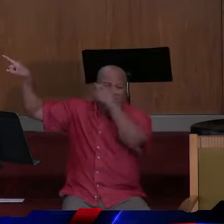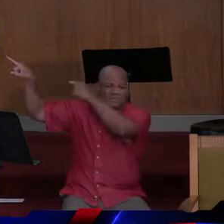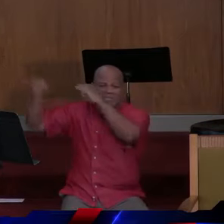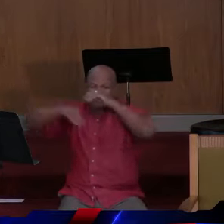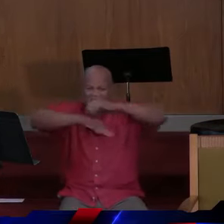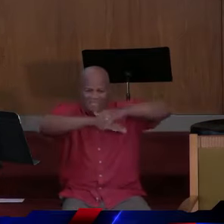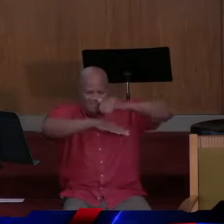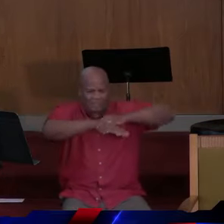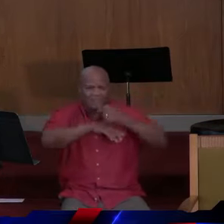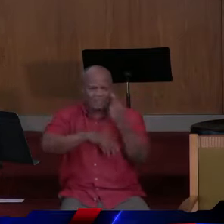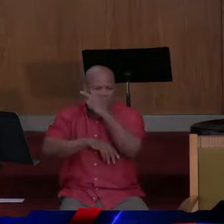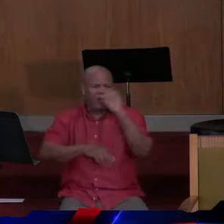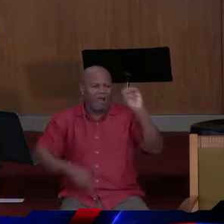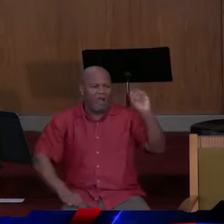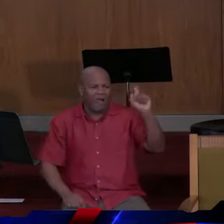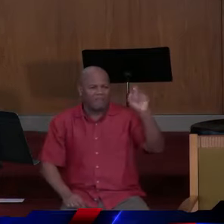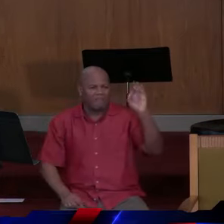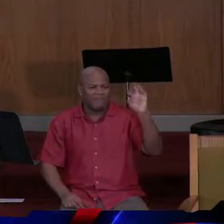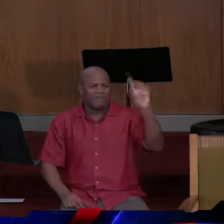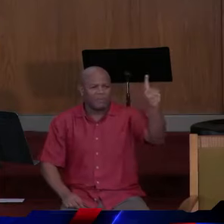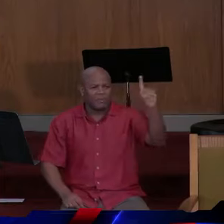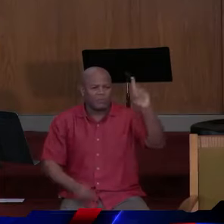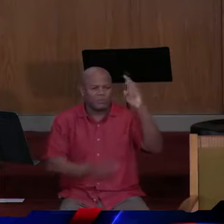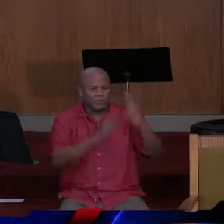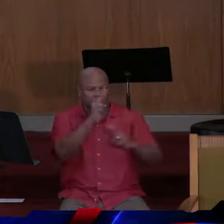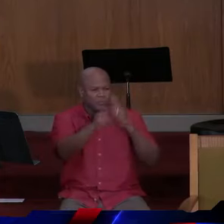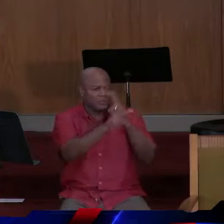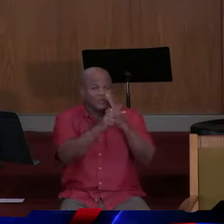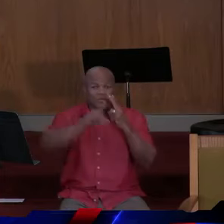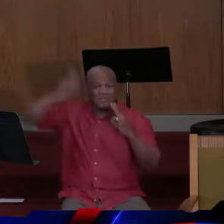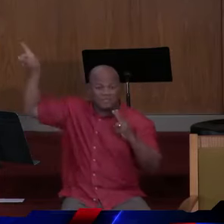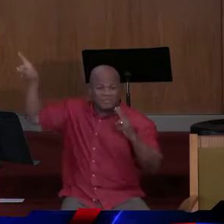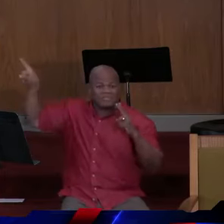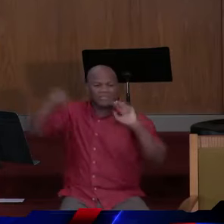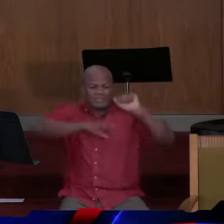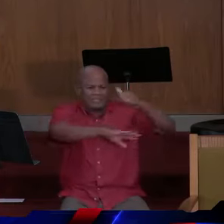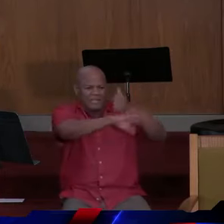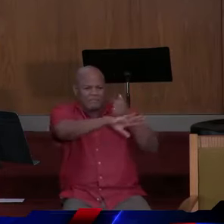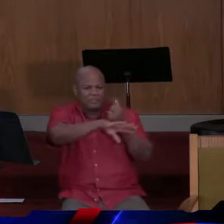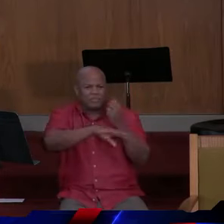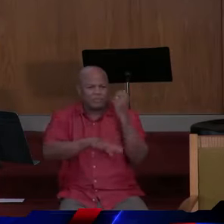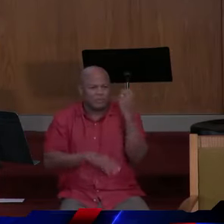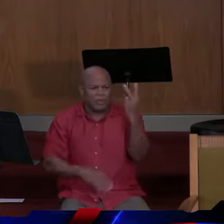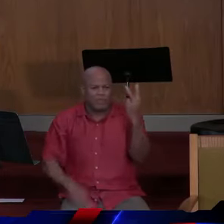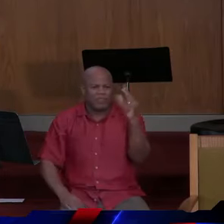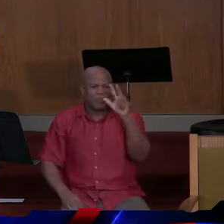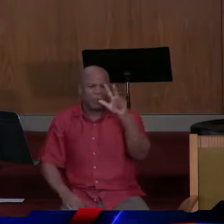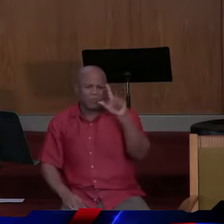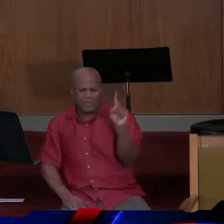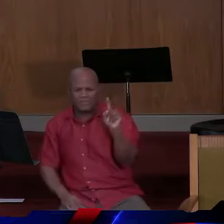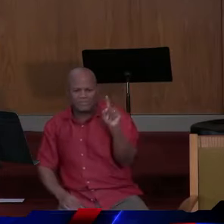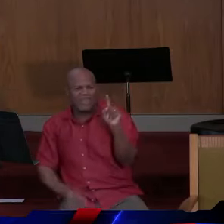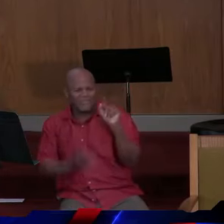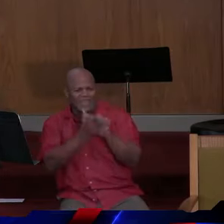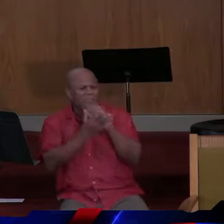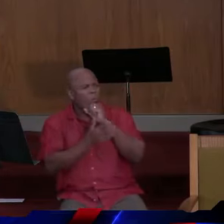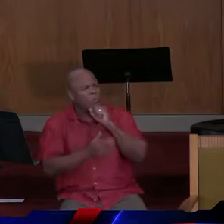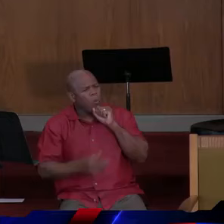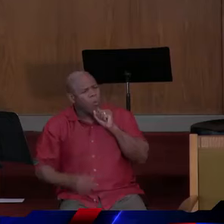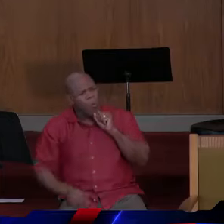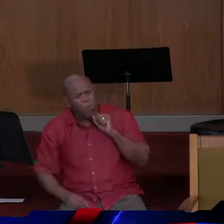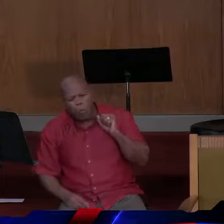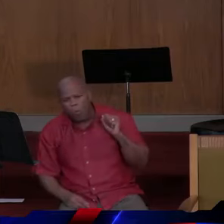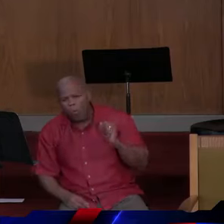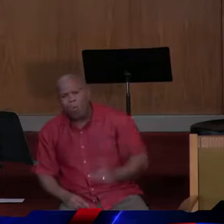England. Oxford University was established in 1231. That's how old that is. In